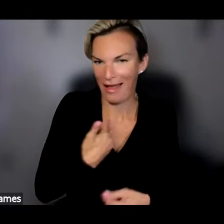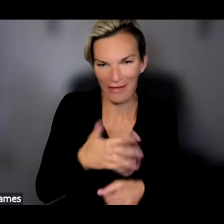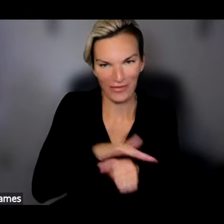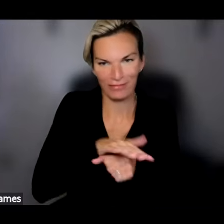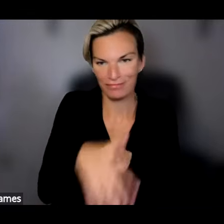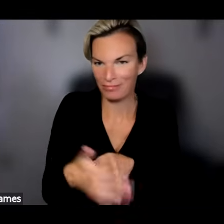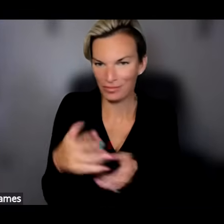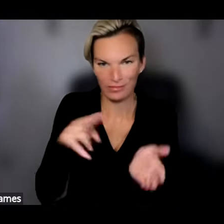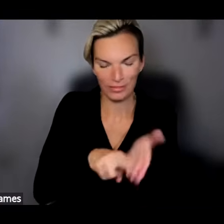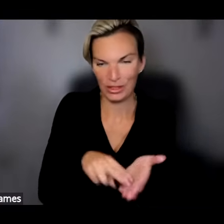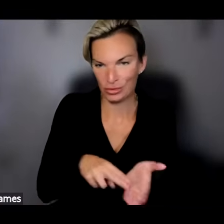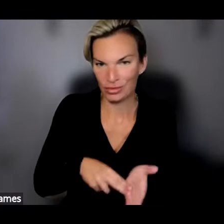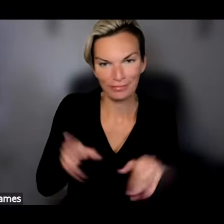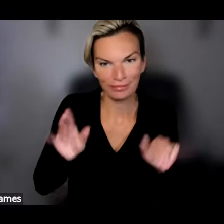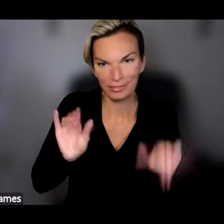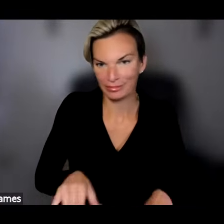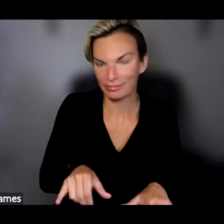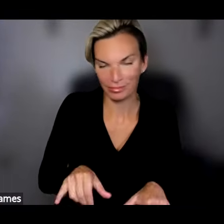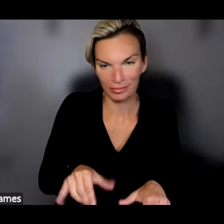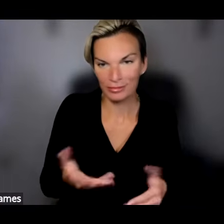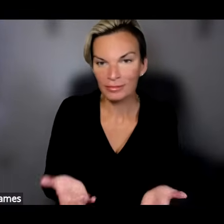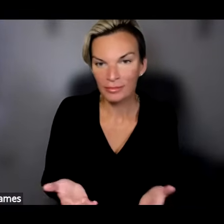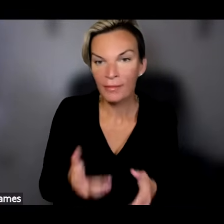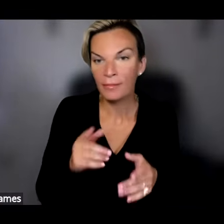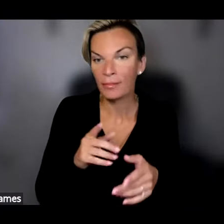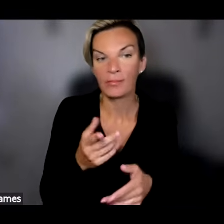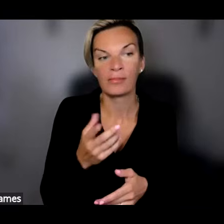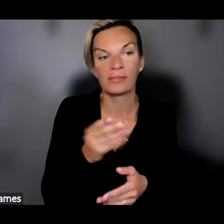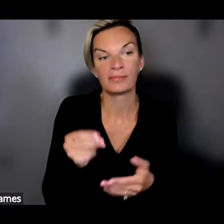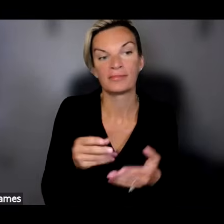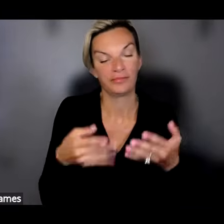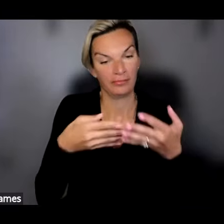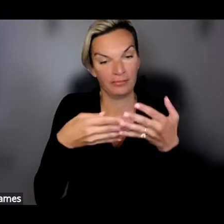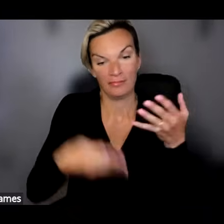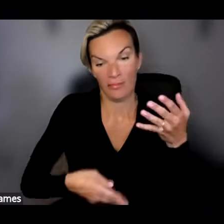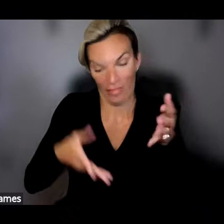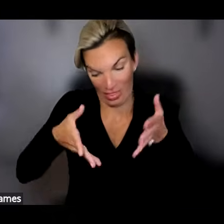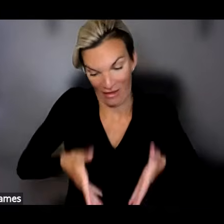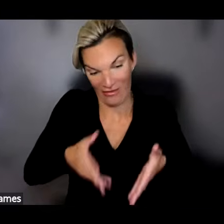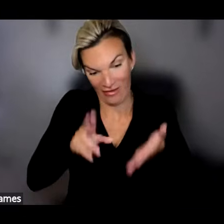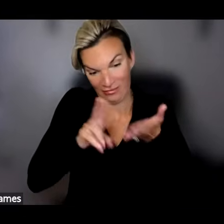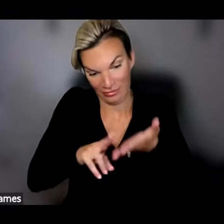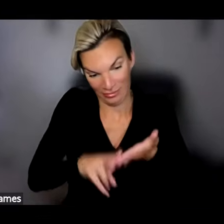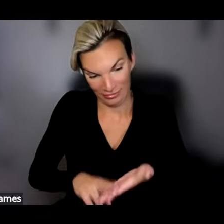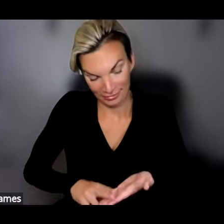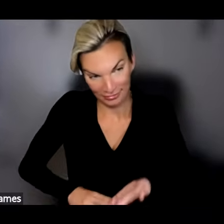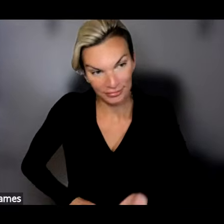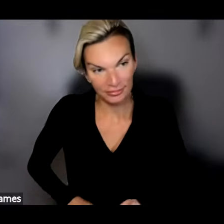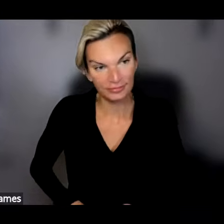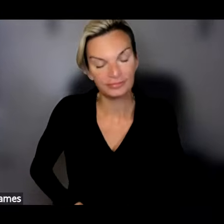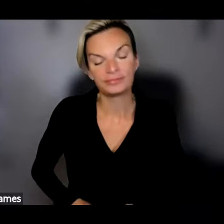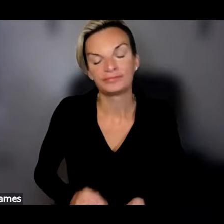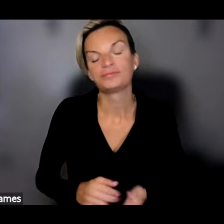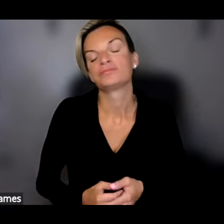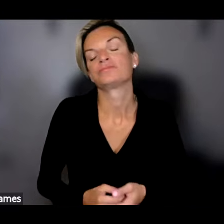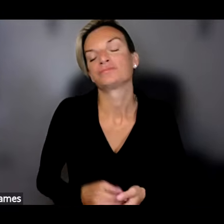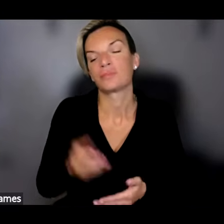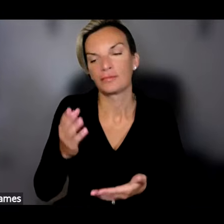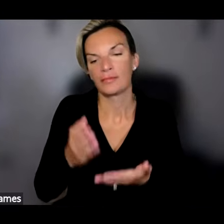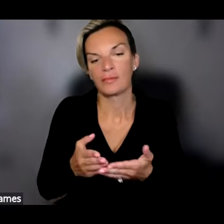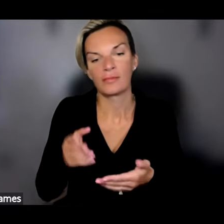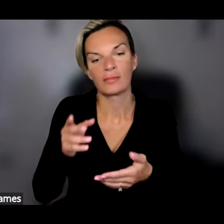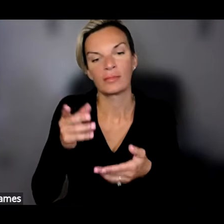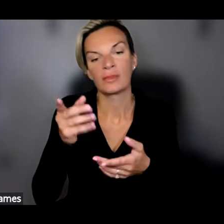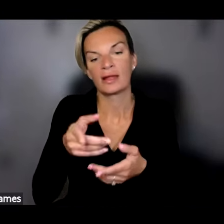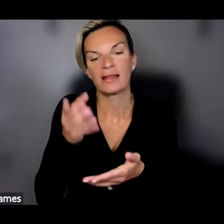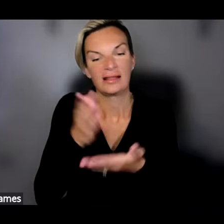valid signatures. And then the remaining number of valid signatures, the remaining number of signatures in question would still not be